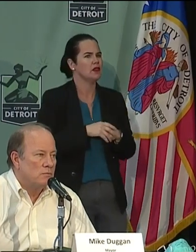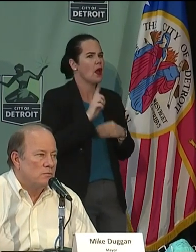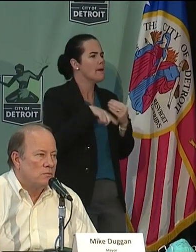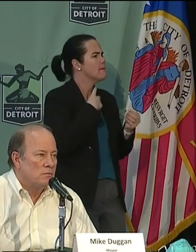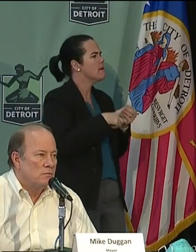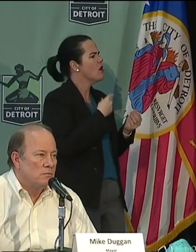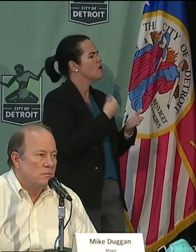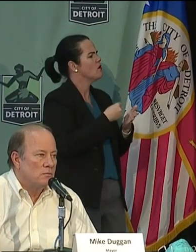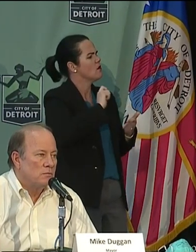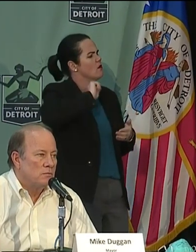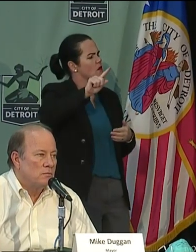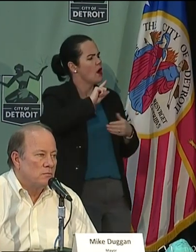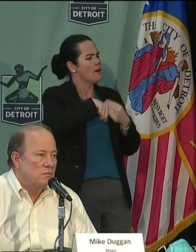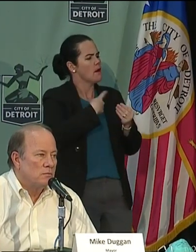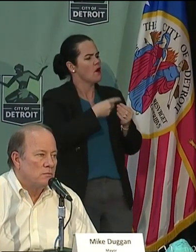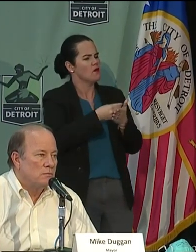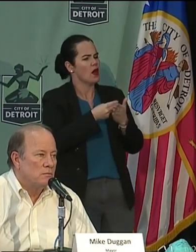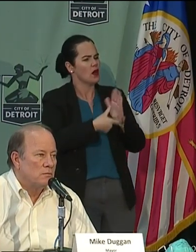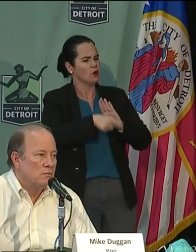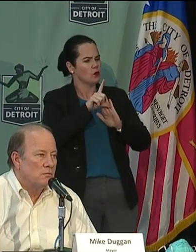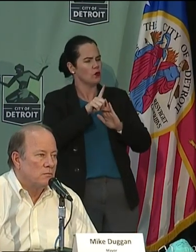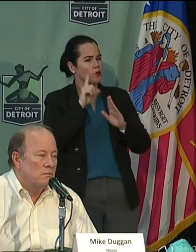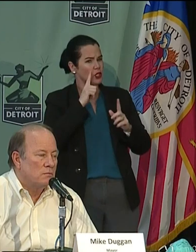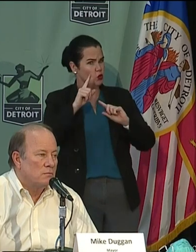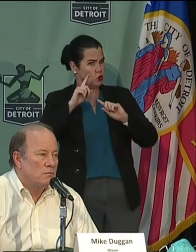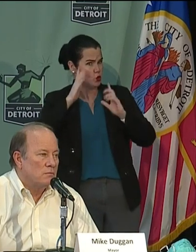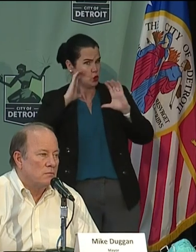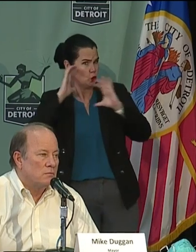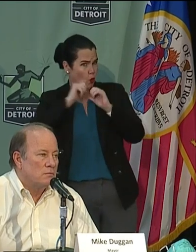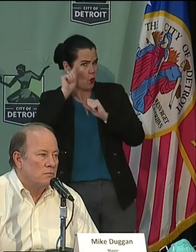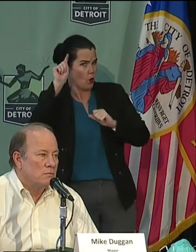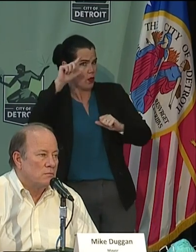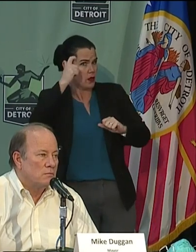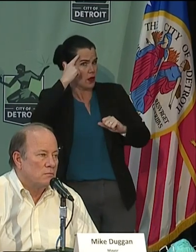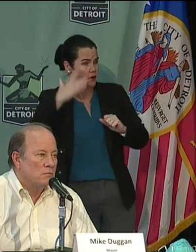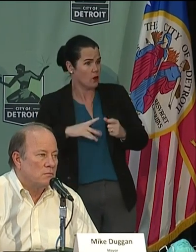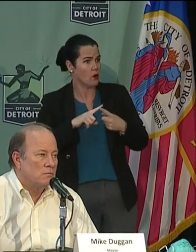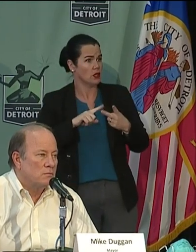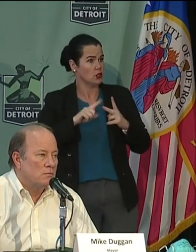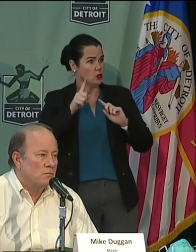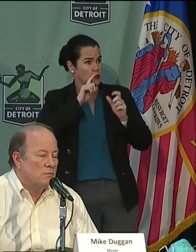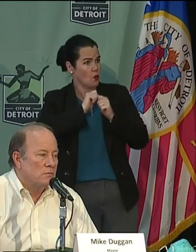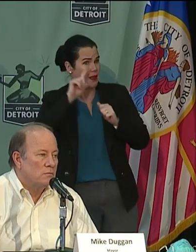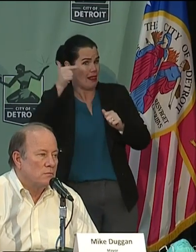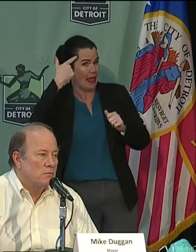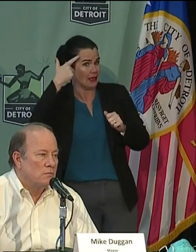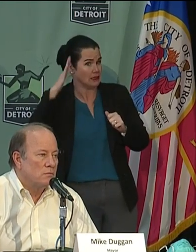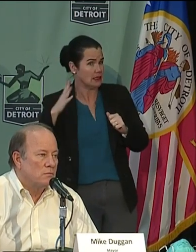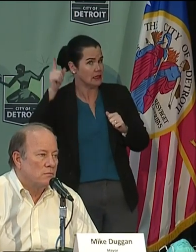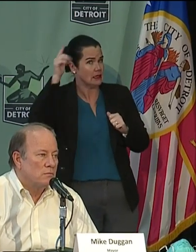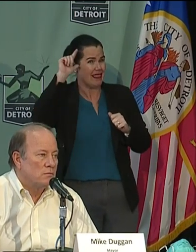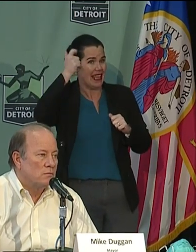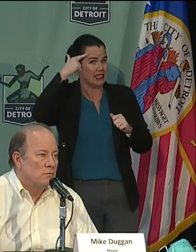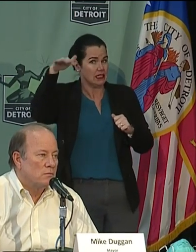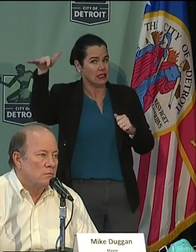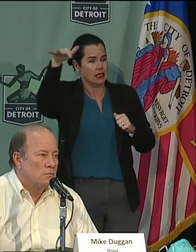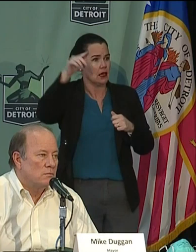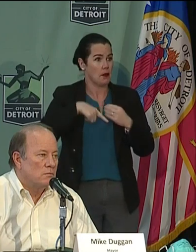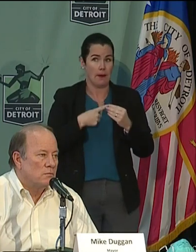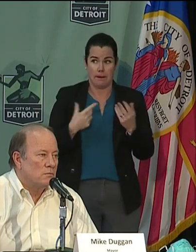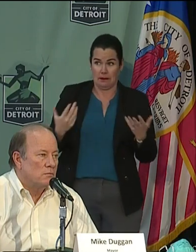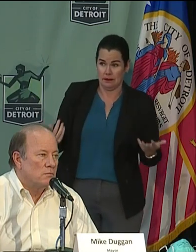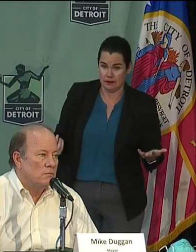any wiggle room or communication with the governor or with Lansing in terms of possibly having